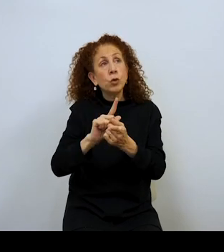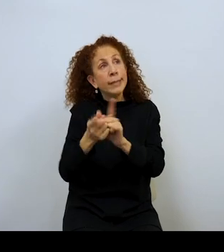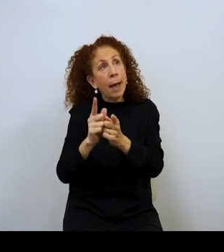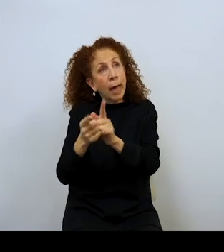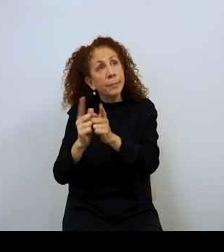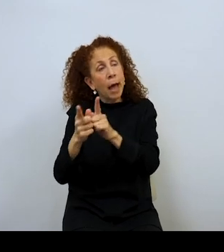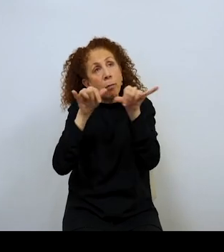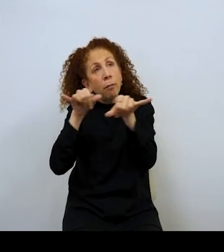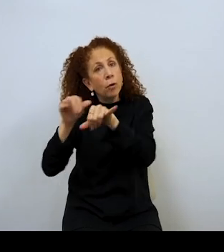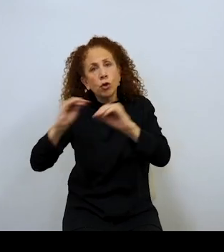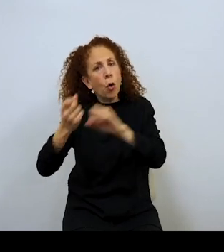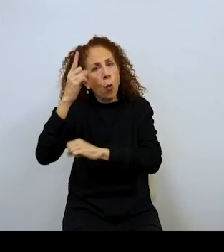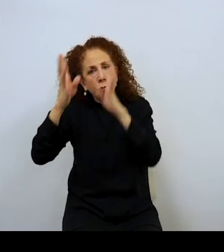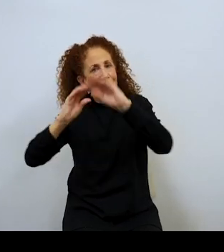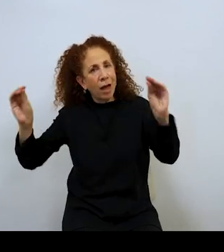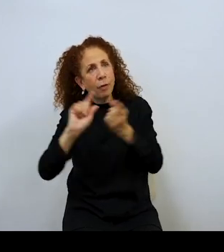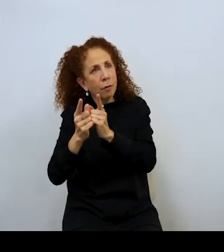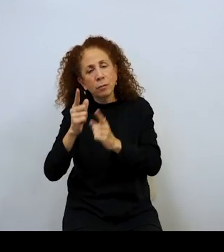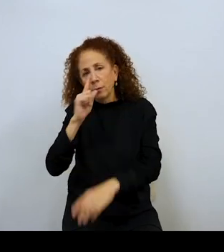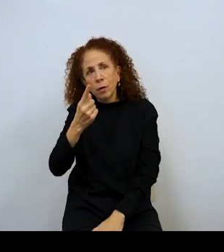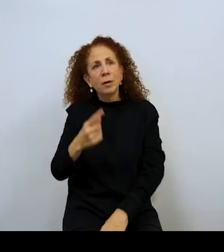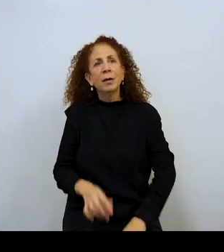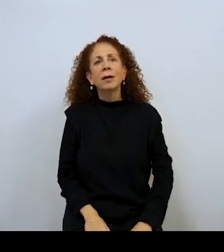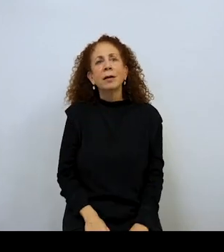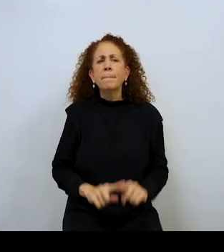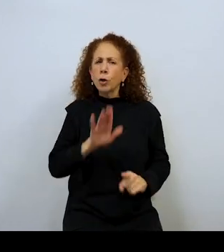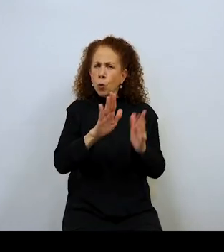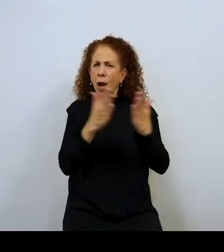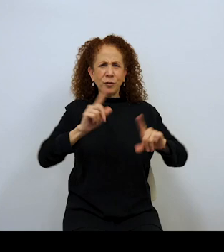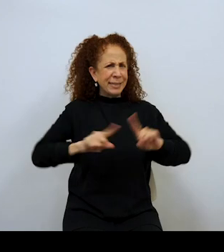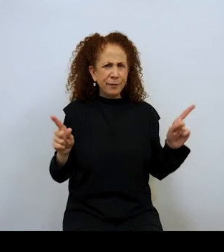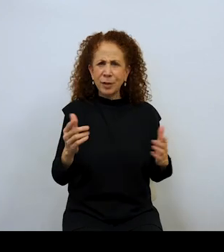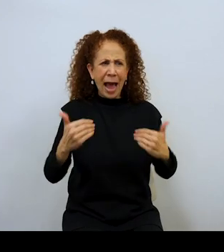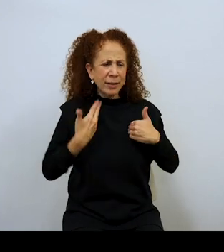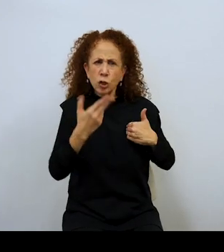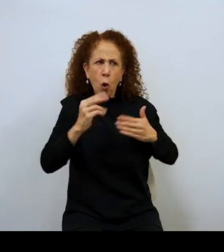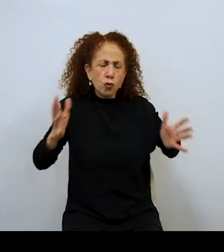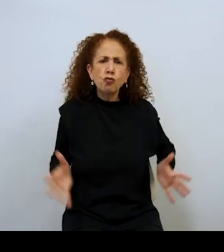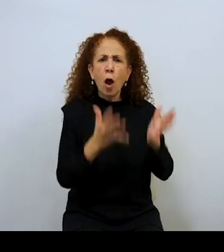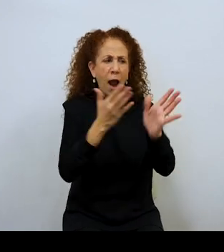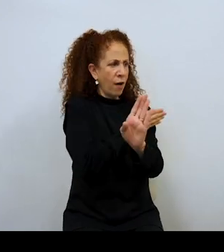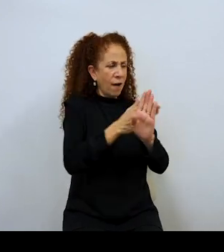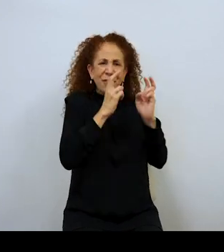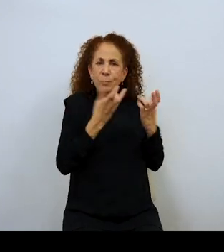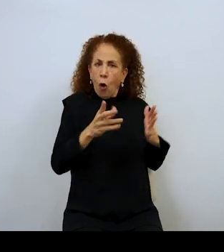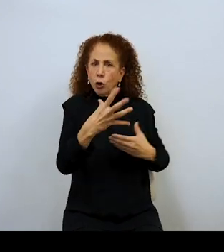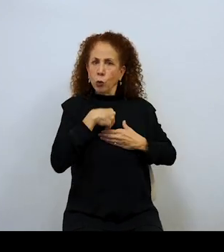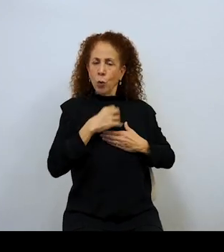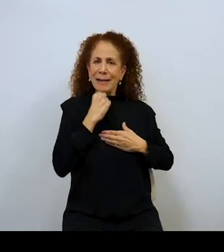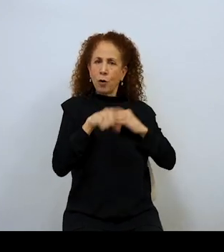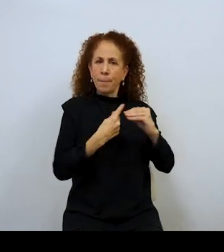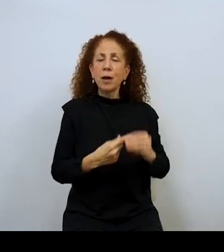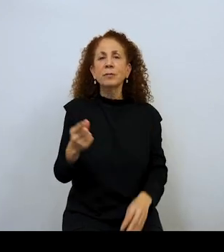myth, and look, I've adapted a myth. And it seemed as if your novel actually has this drive which comes from the things you're already caring about. Well, it was